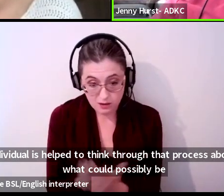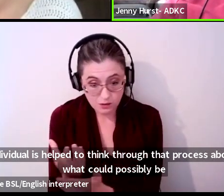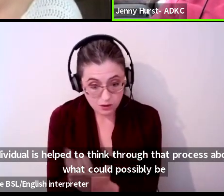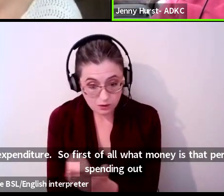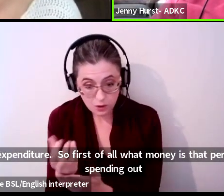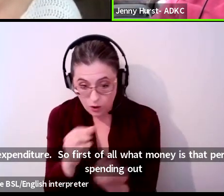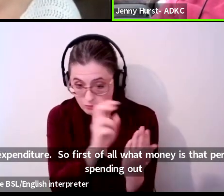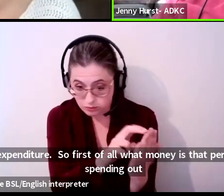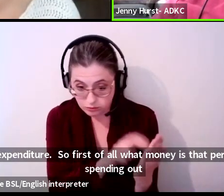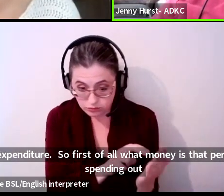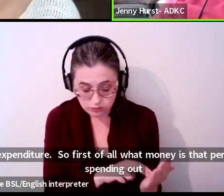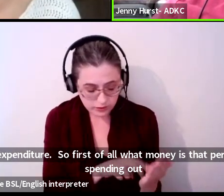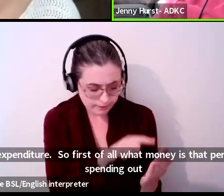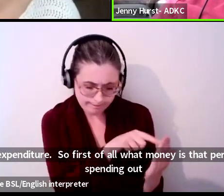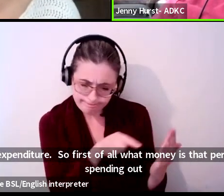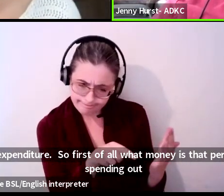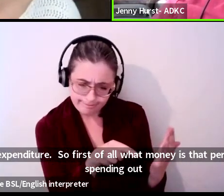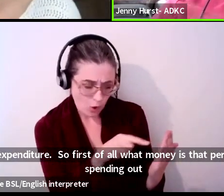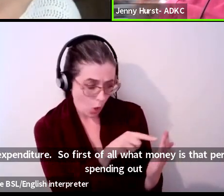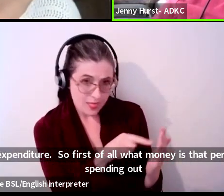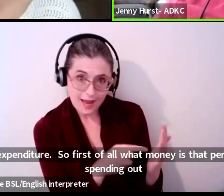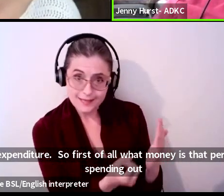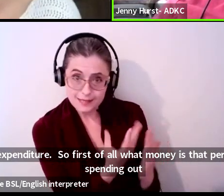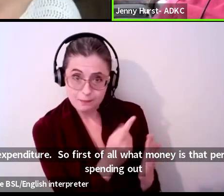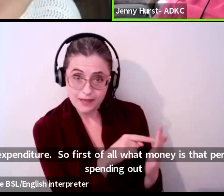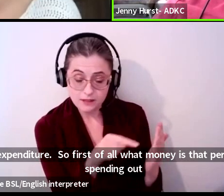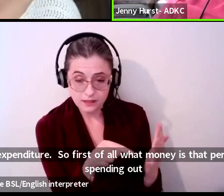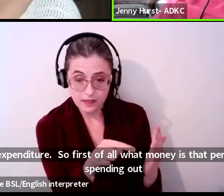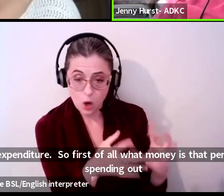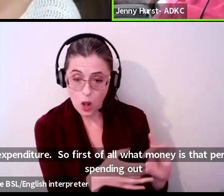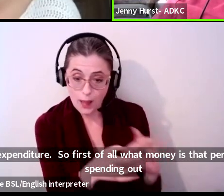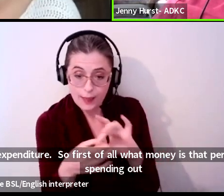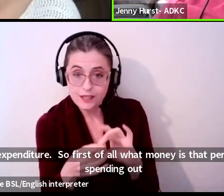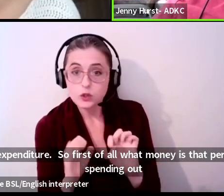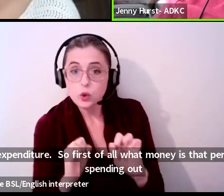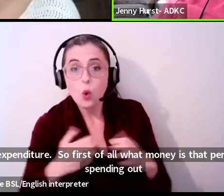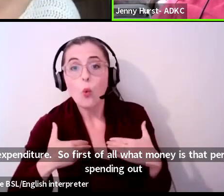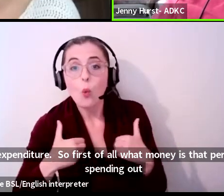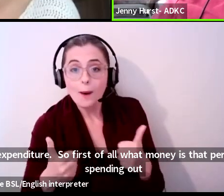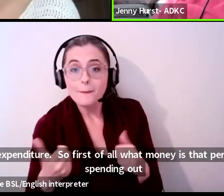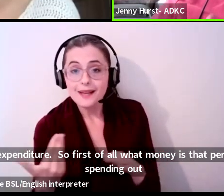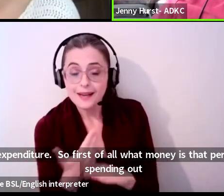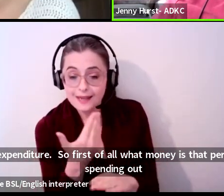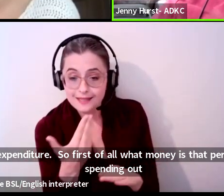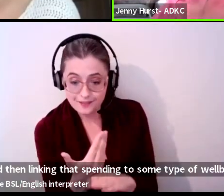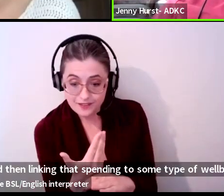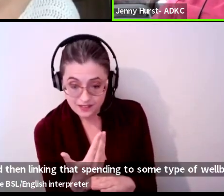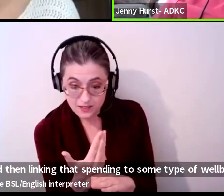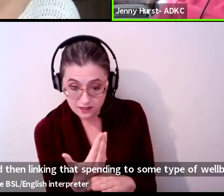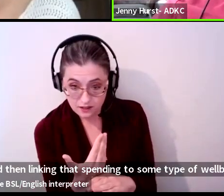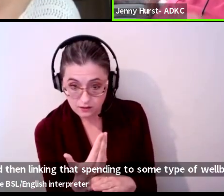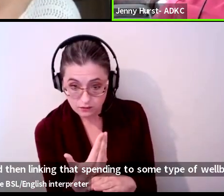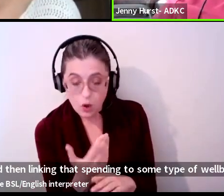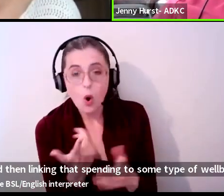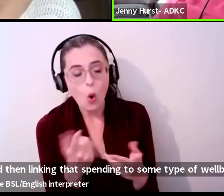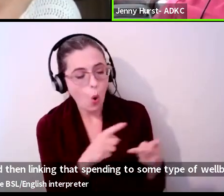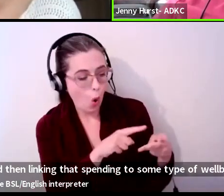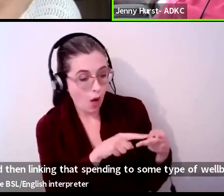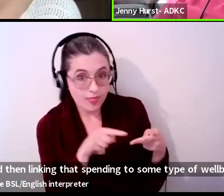spending to some type of well-being activity or something that prevents